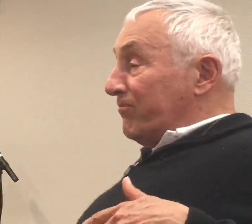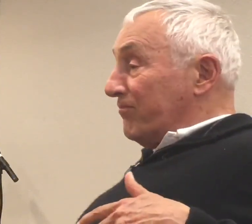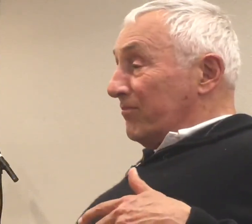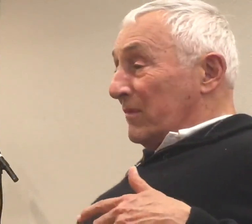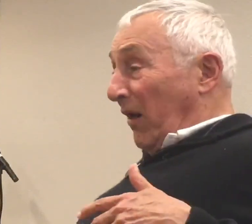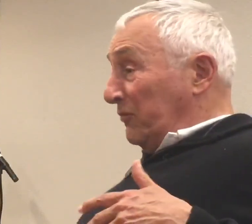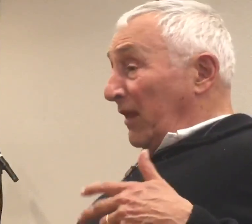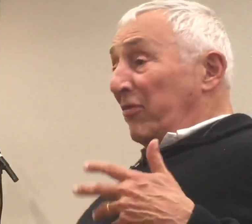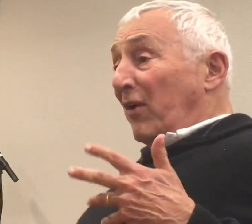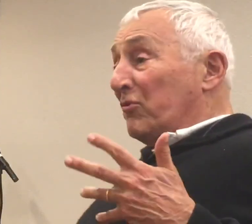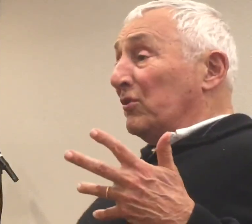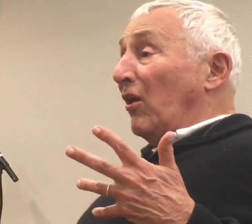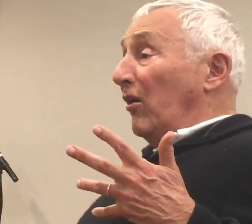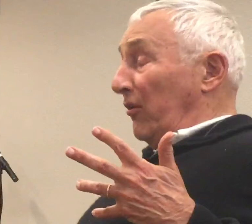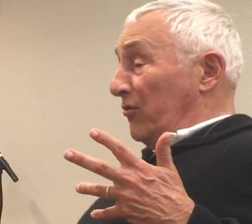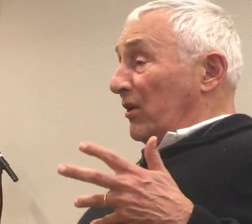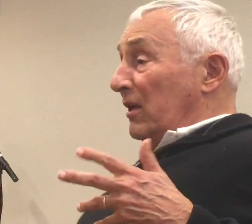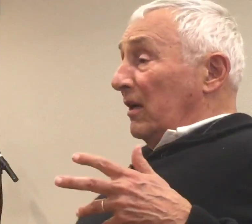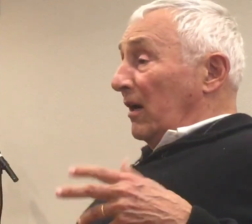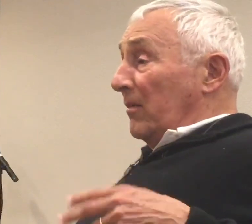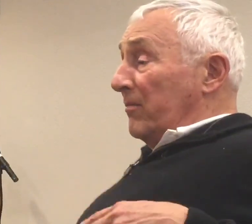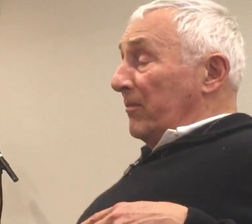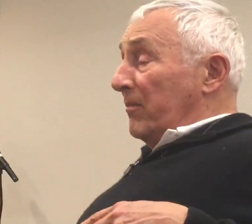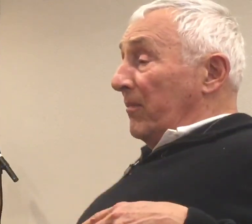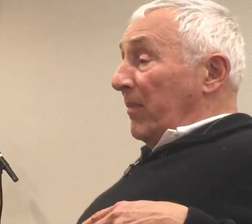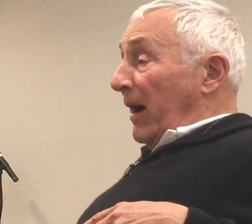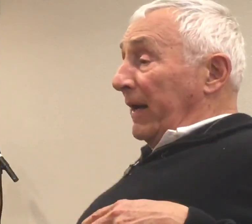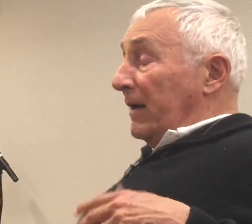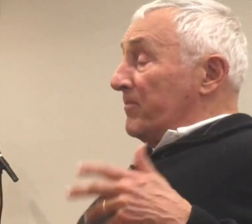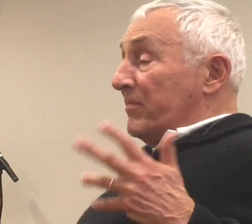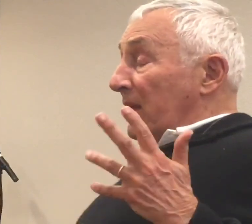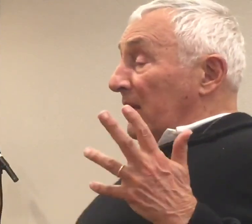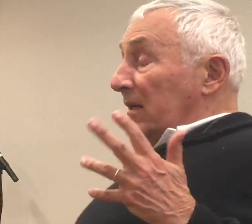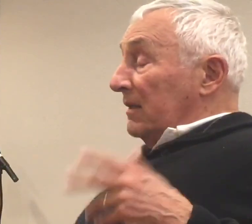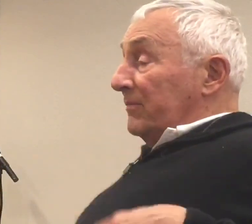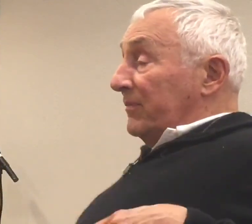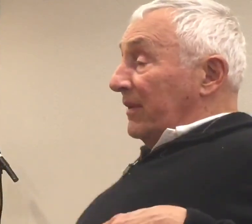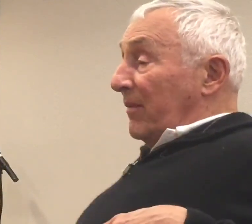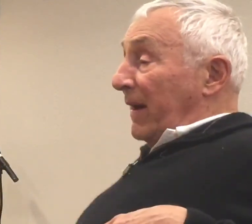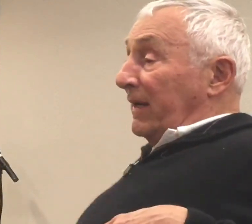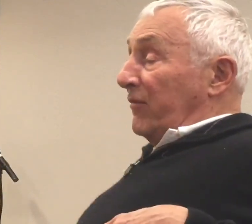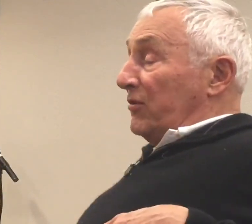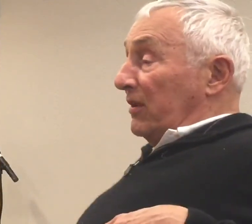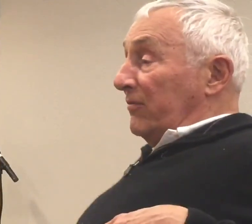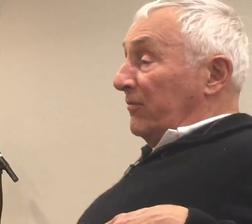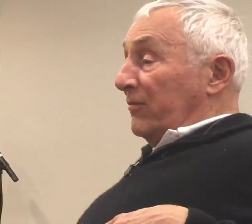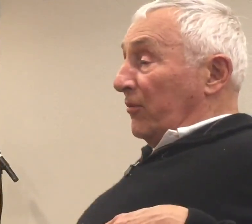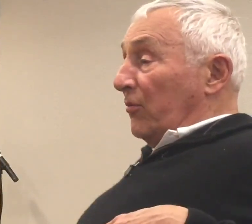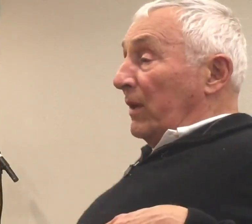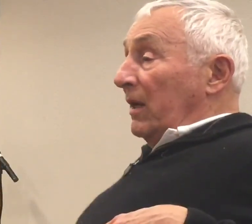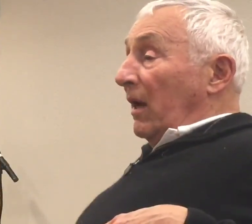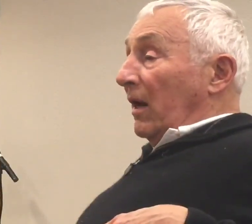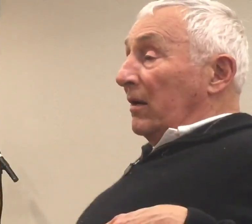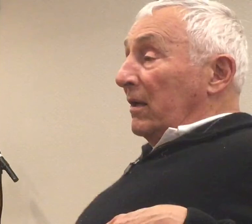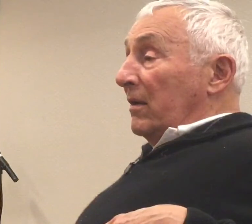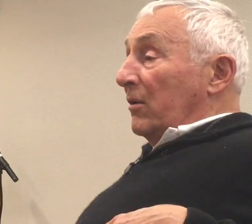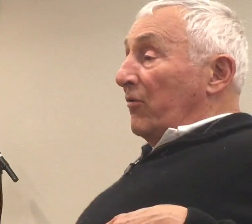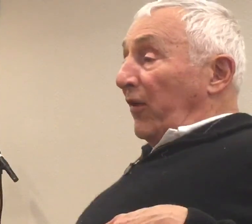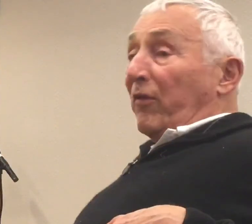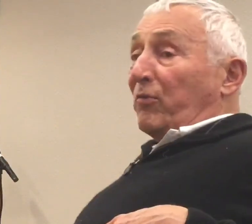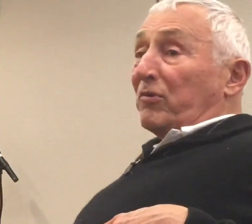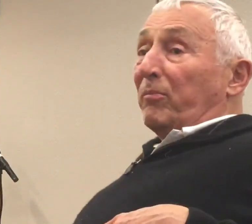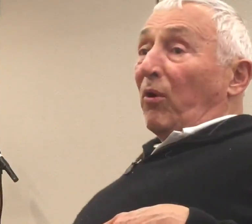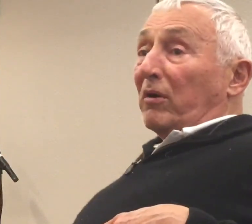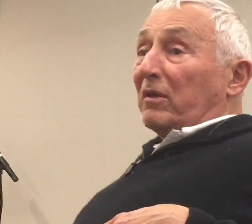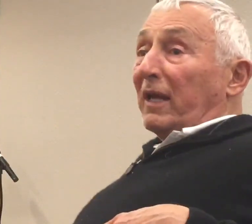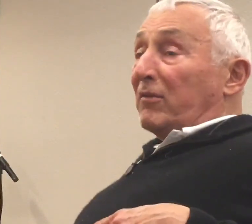of $10,000 by magnificent group who